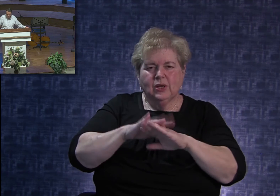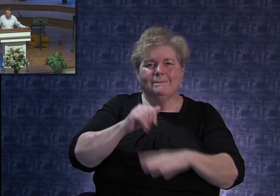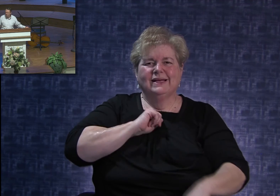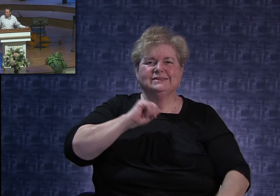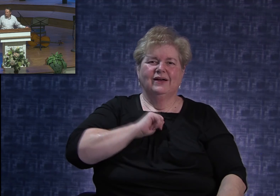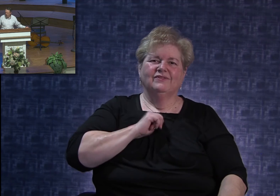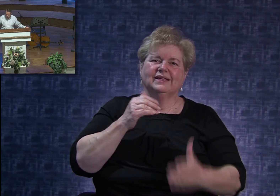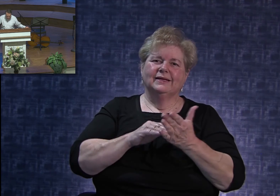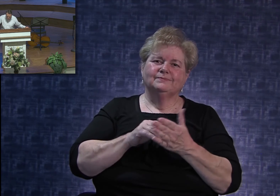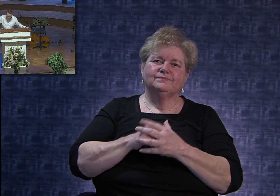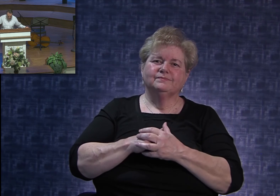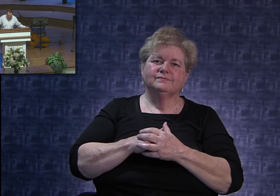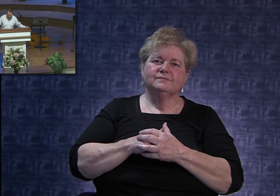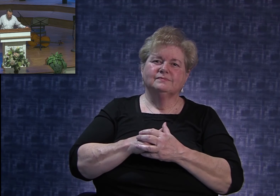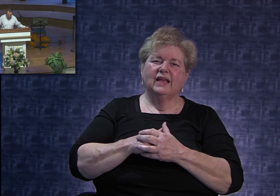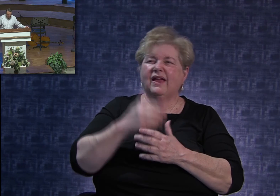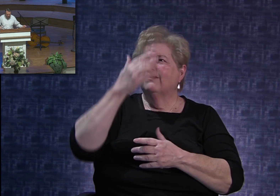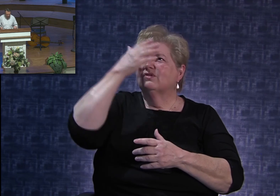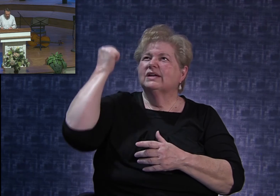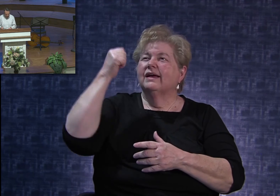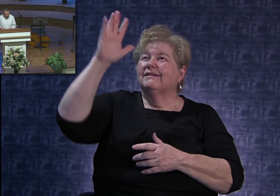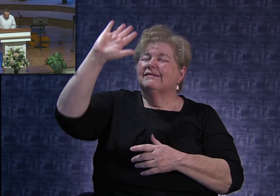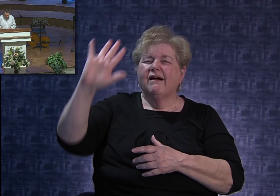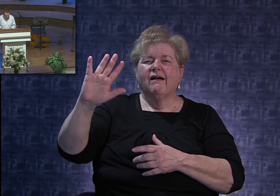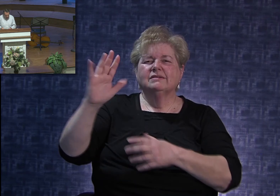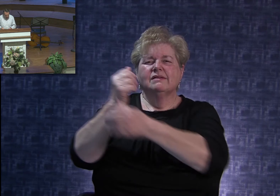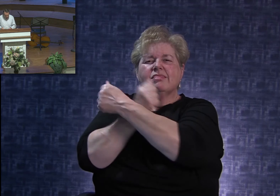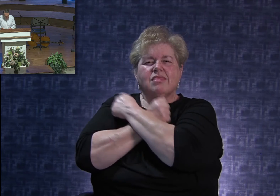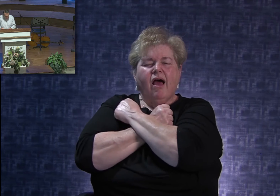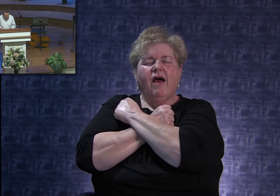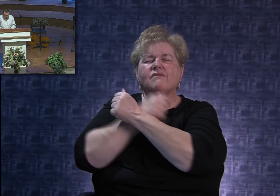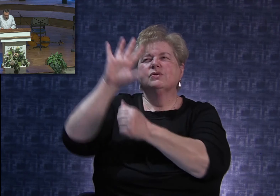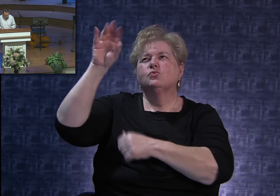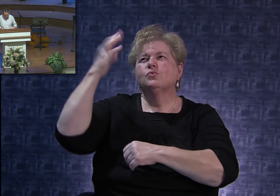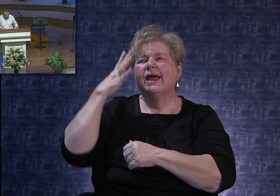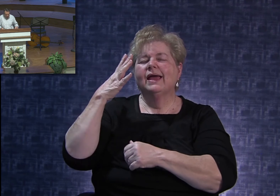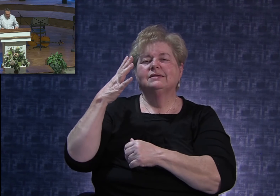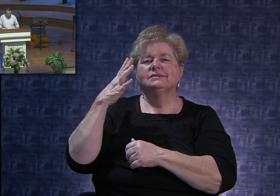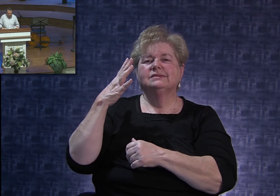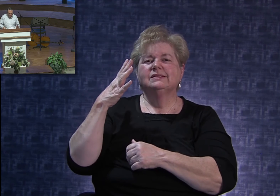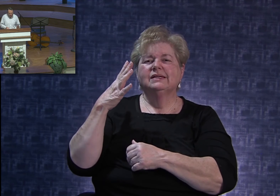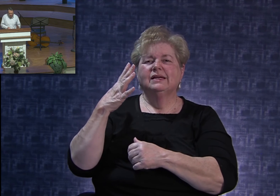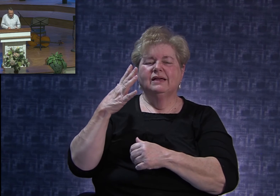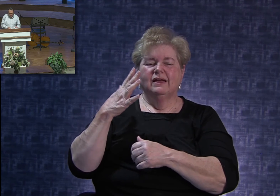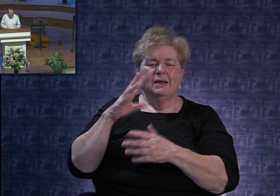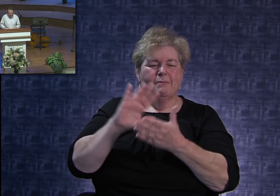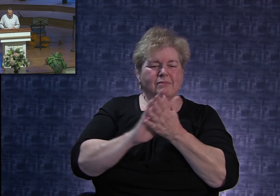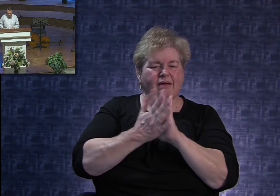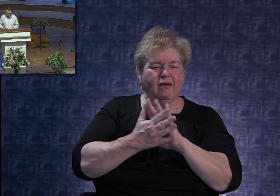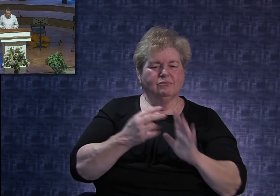self and lose the realities of God's love and grace and fall into the trap